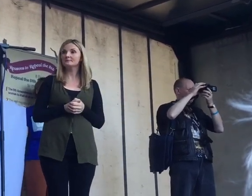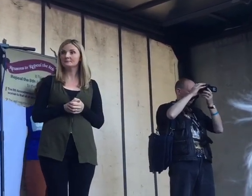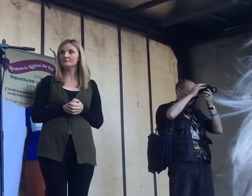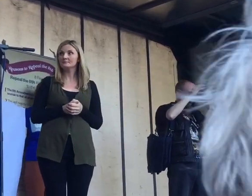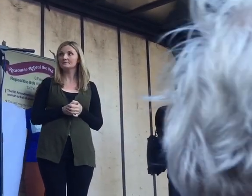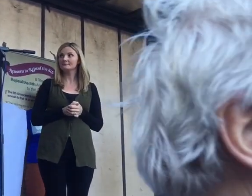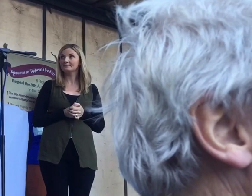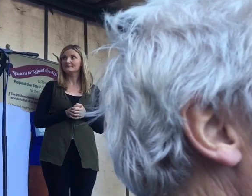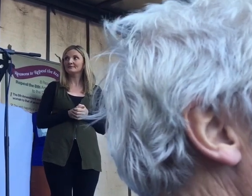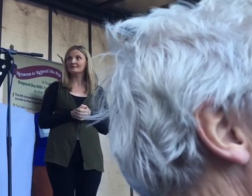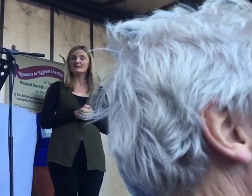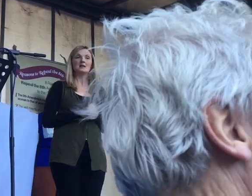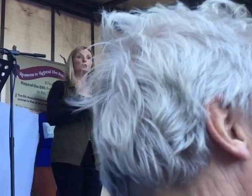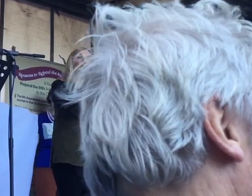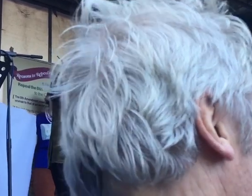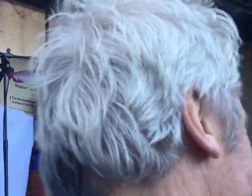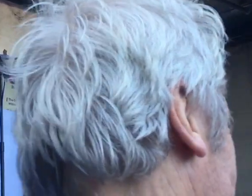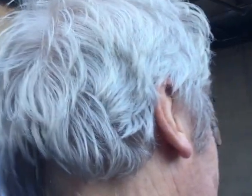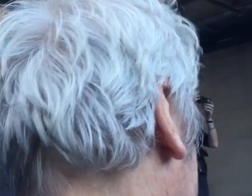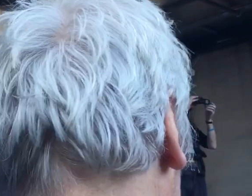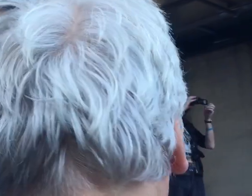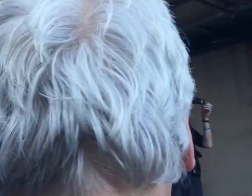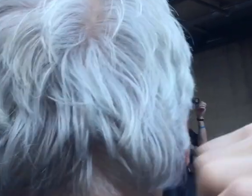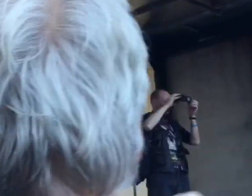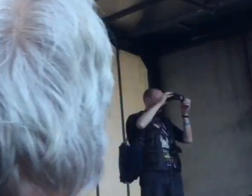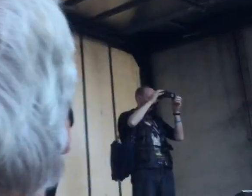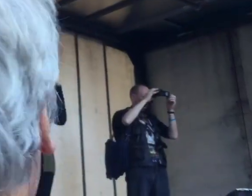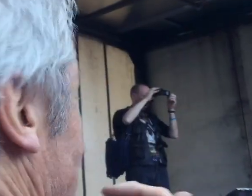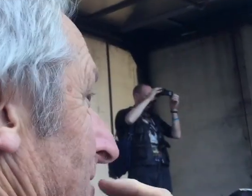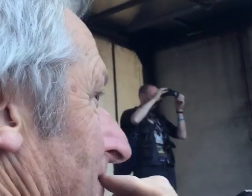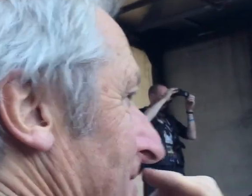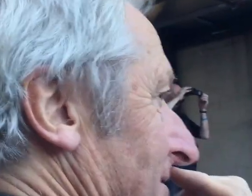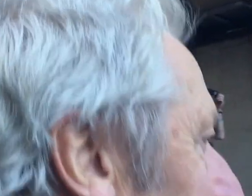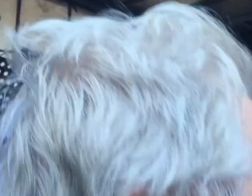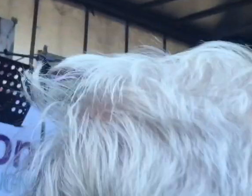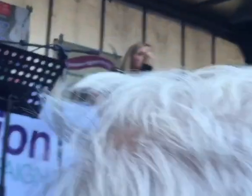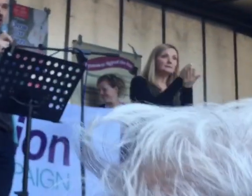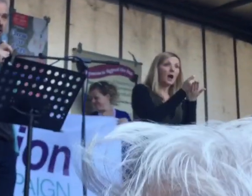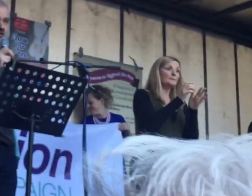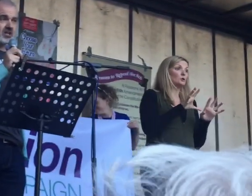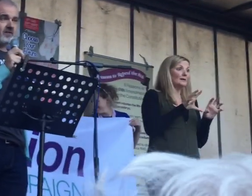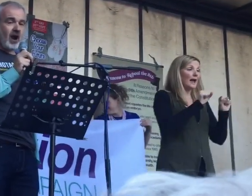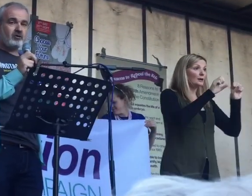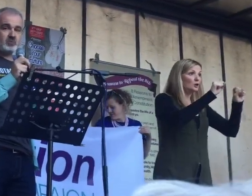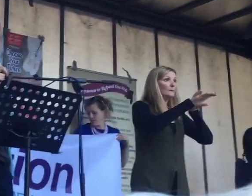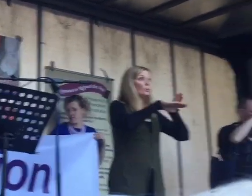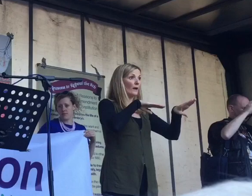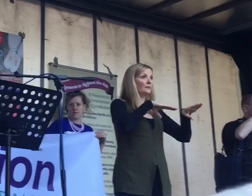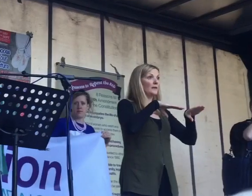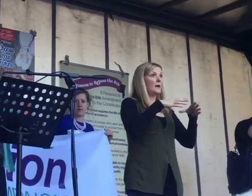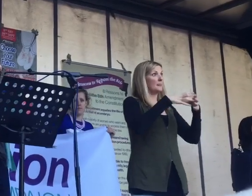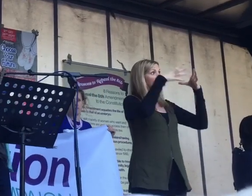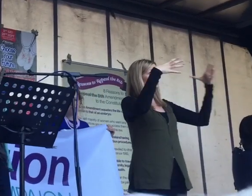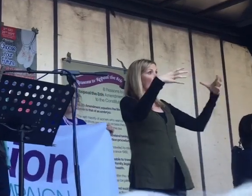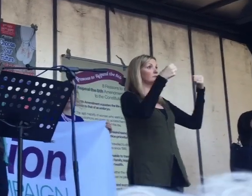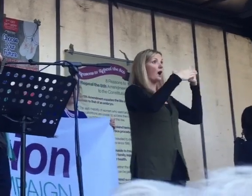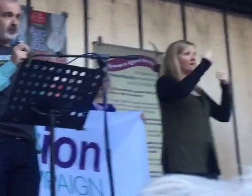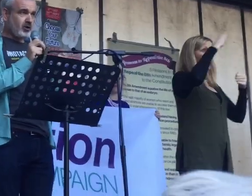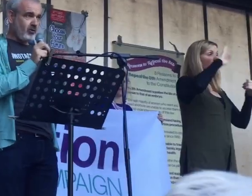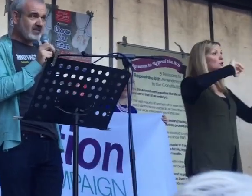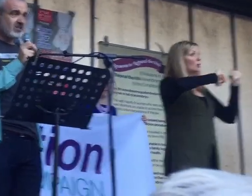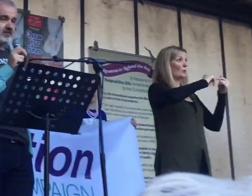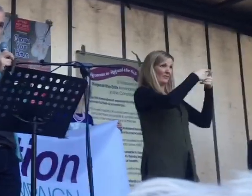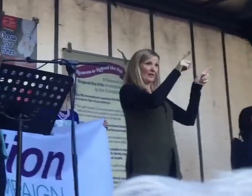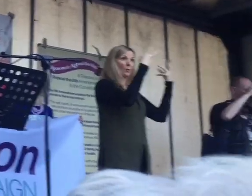So it's time for political leadership. It's time to catch up with the majority of Irish people who want to